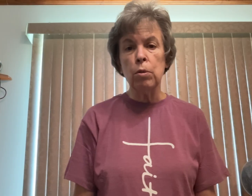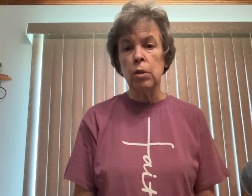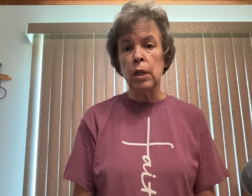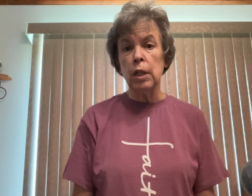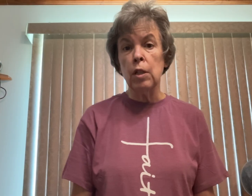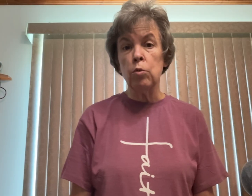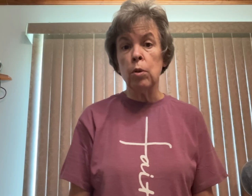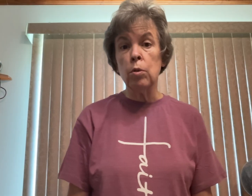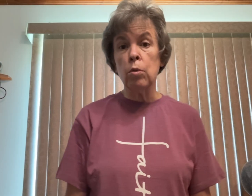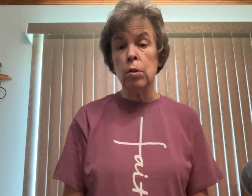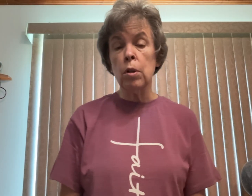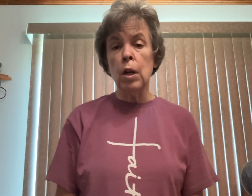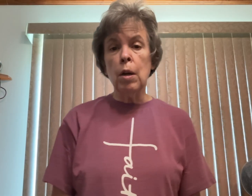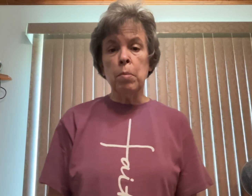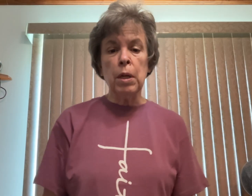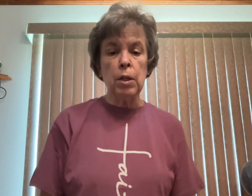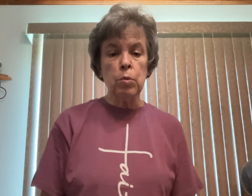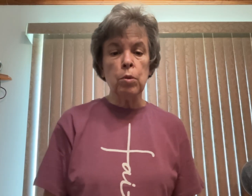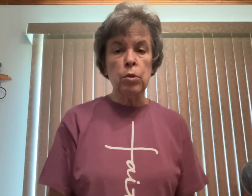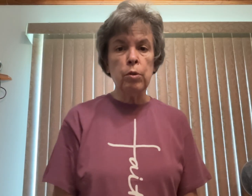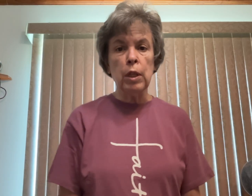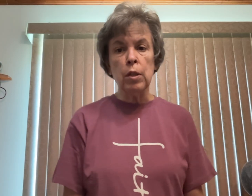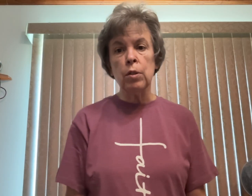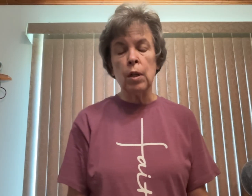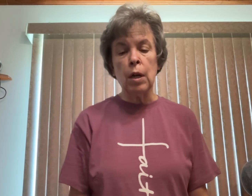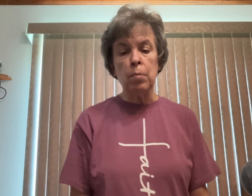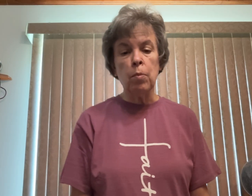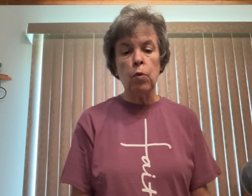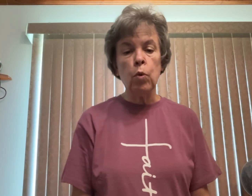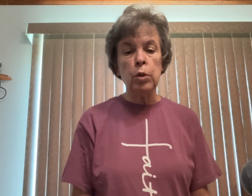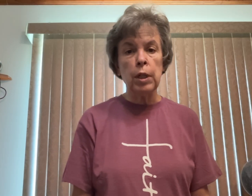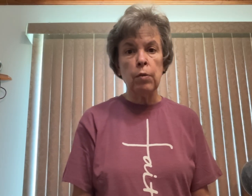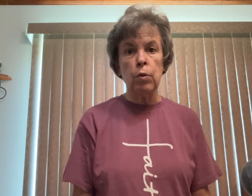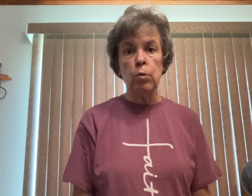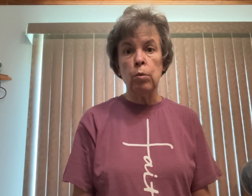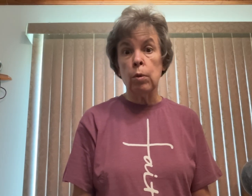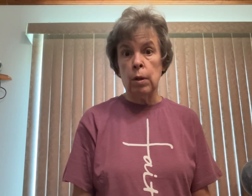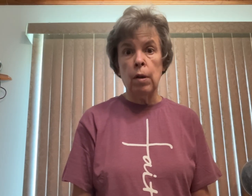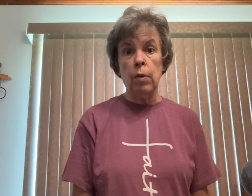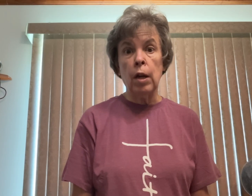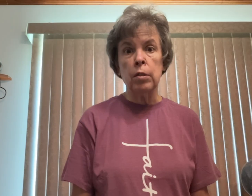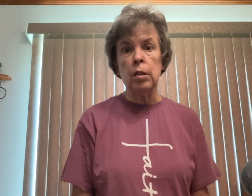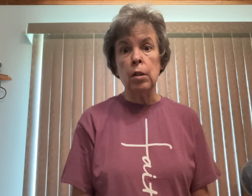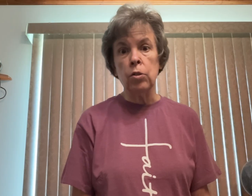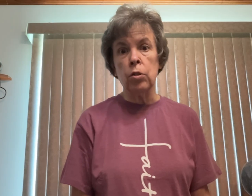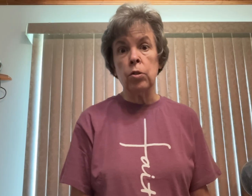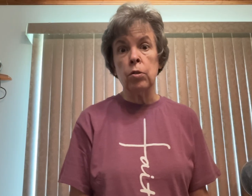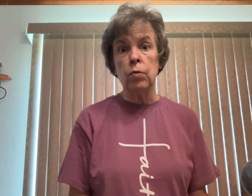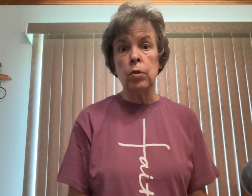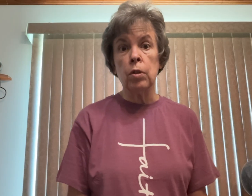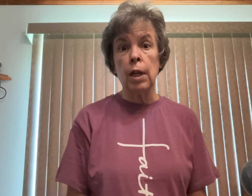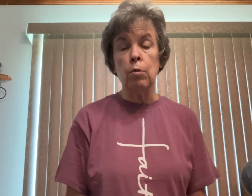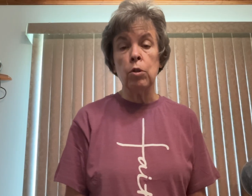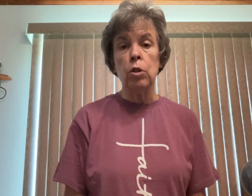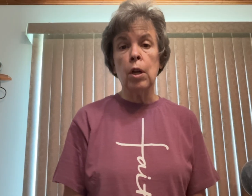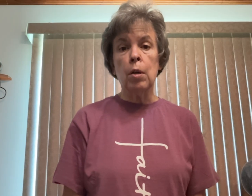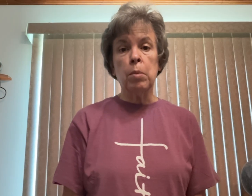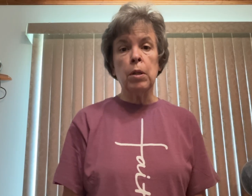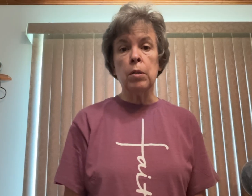mostly in English word order because we're doing this for deaf who have actually English as their first language because of